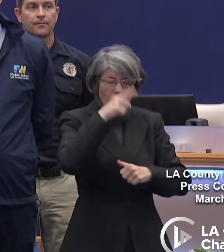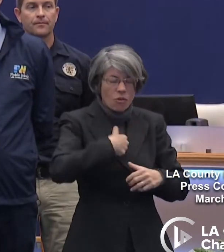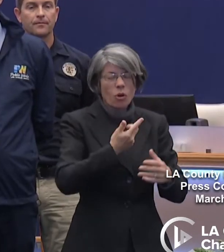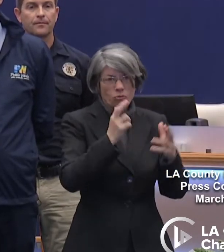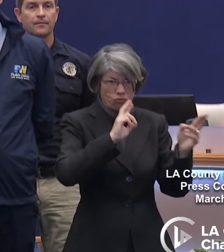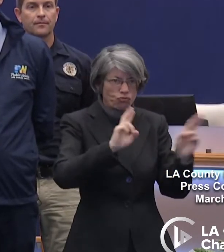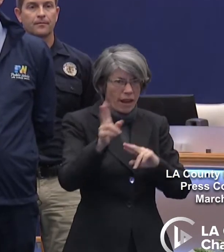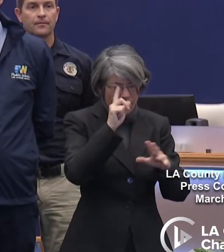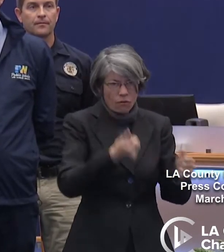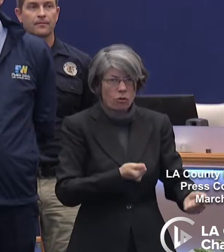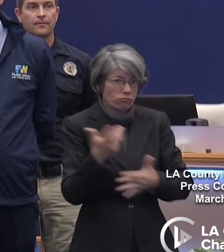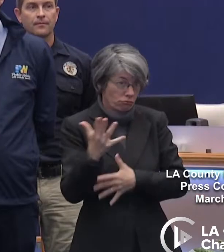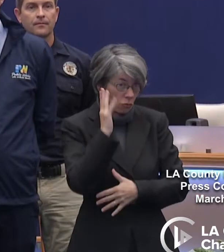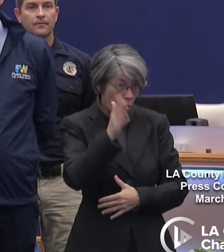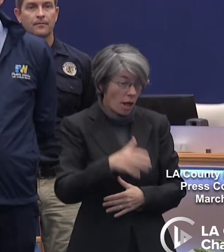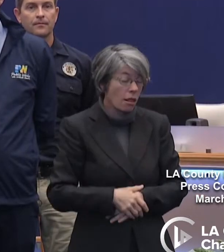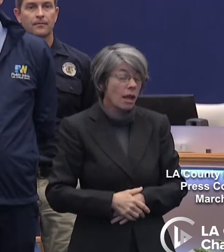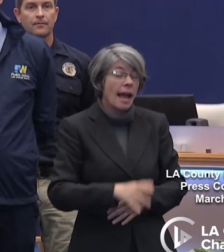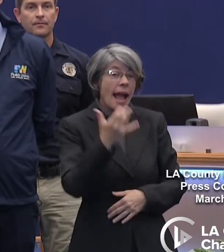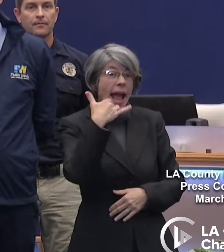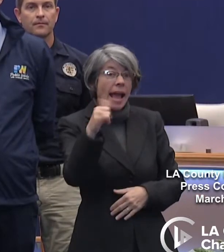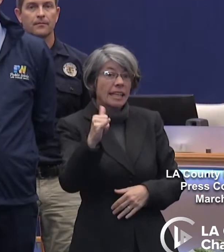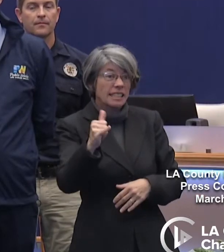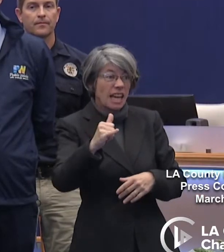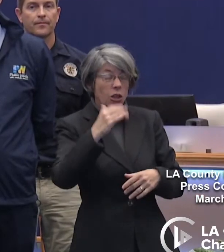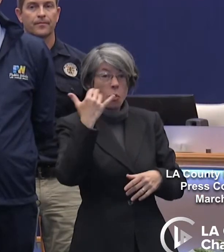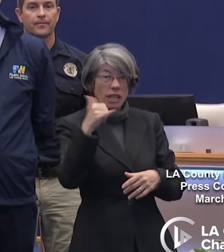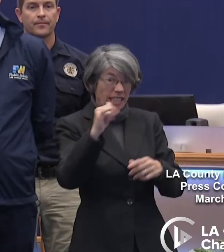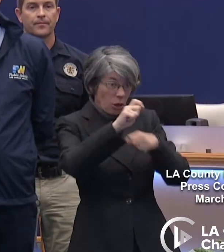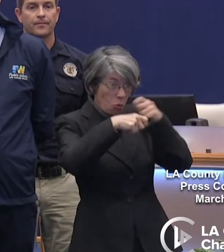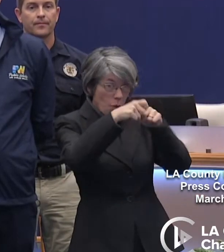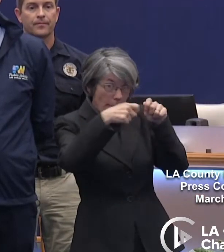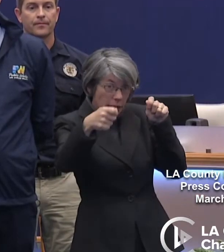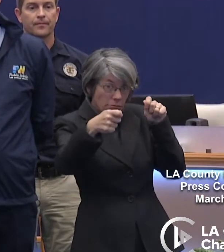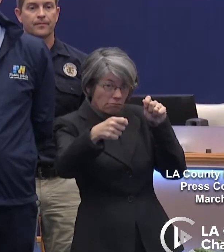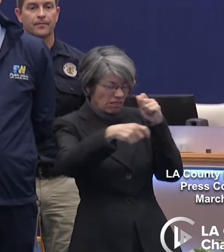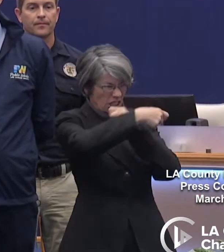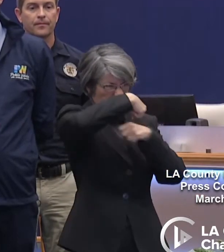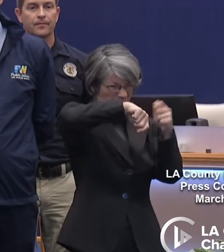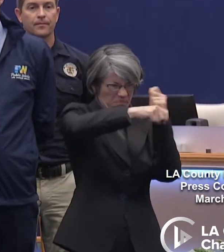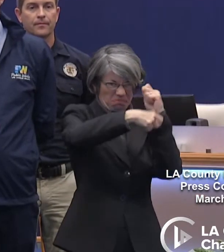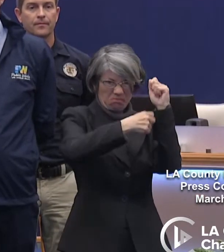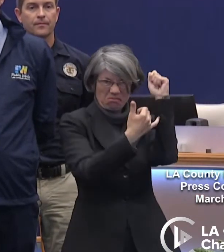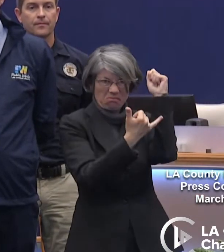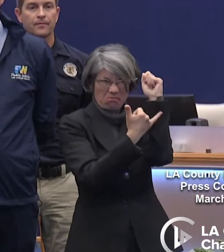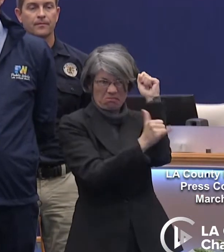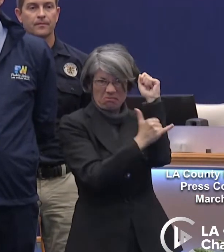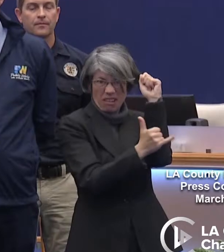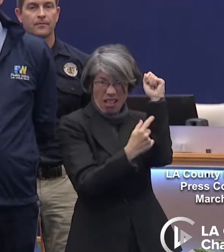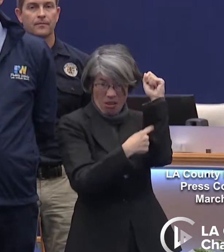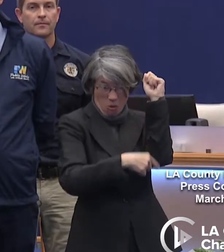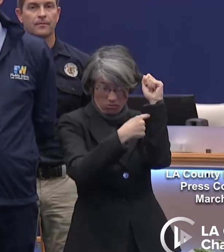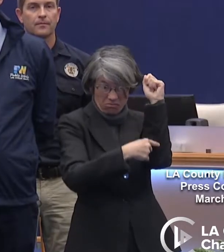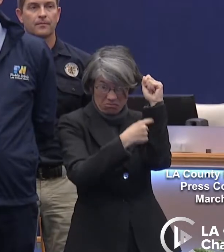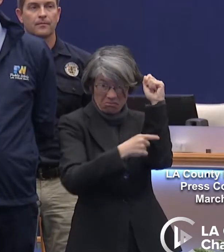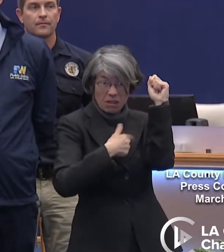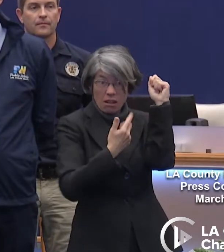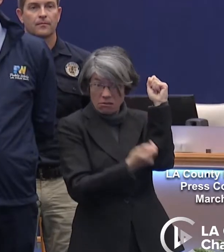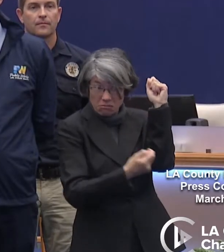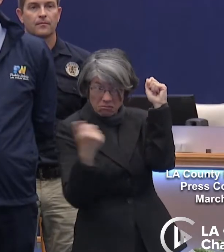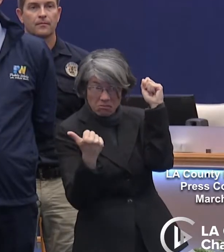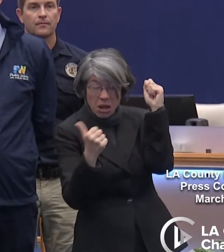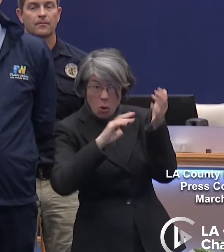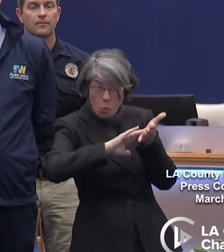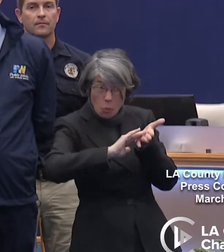removal. Yellow dot with a yellow ribbon. If a property owner submits a hazardous tree